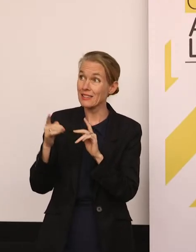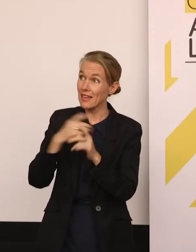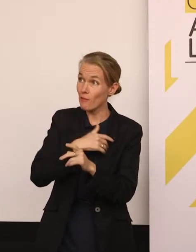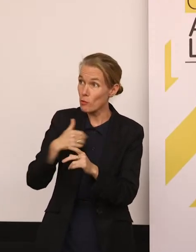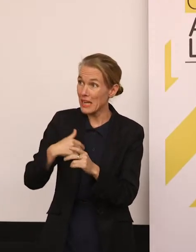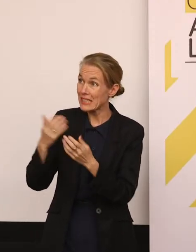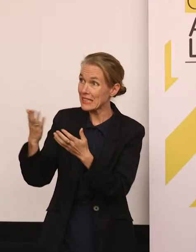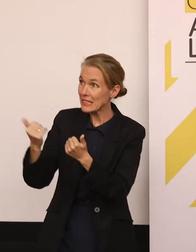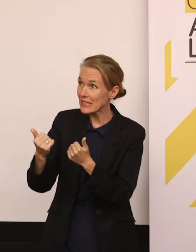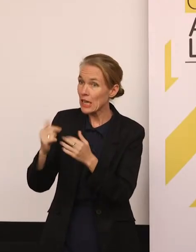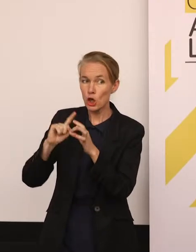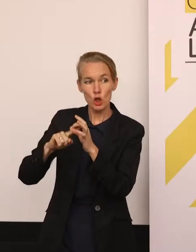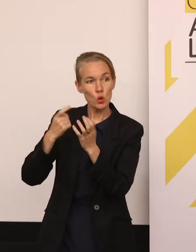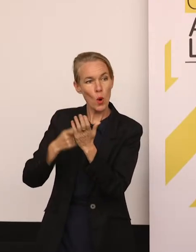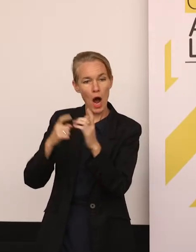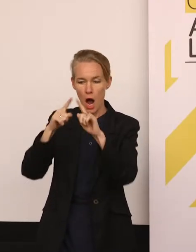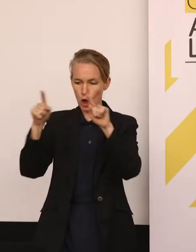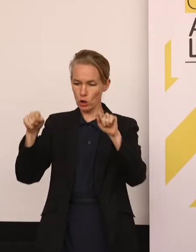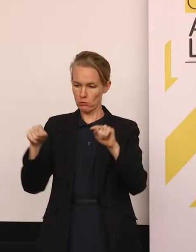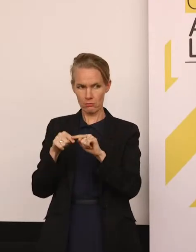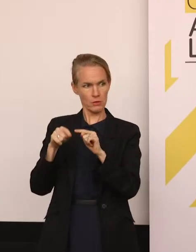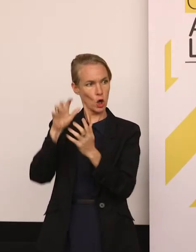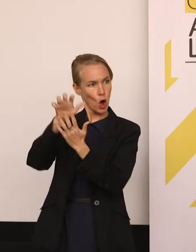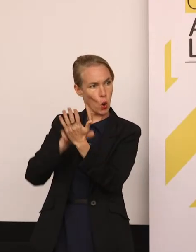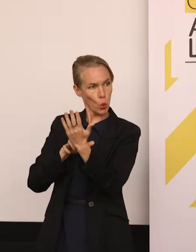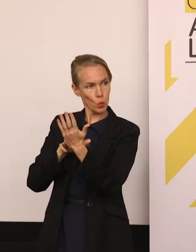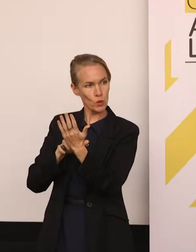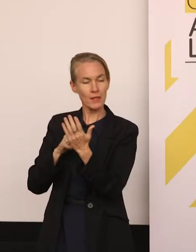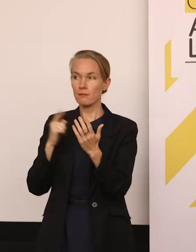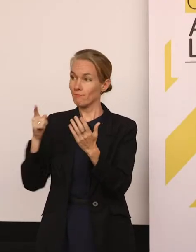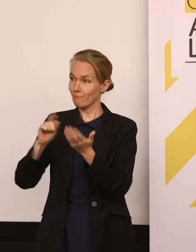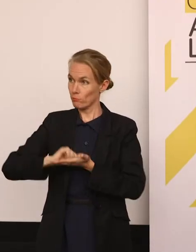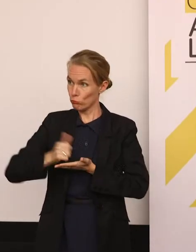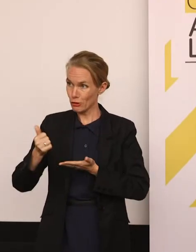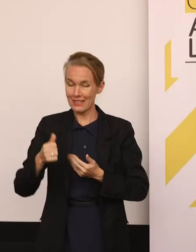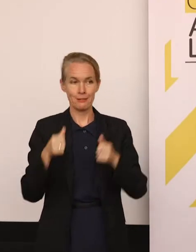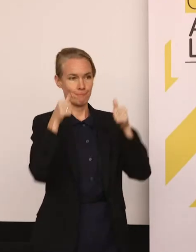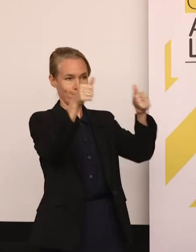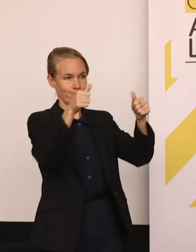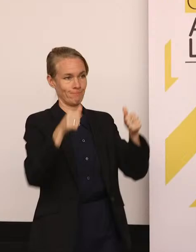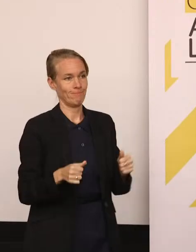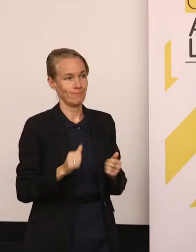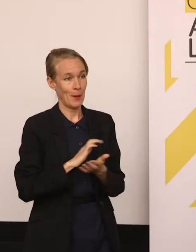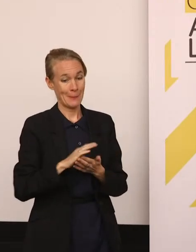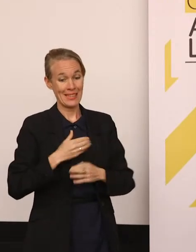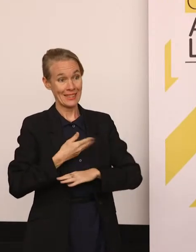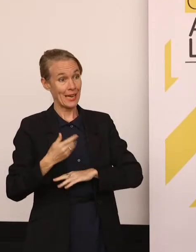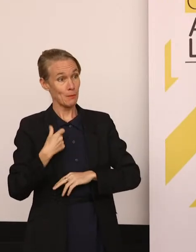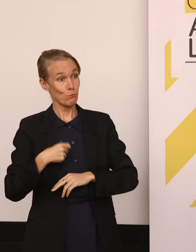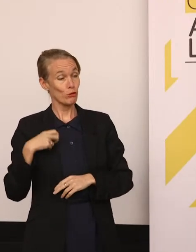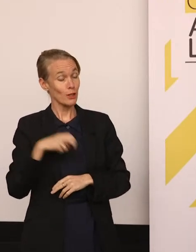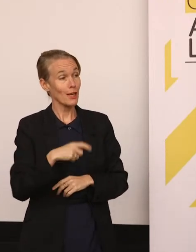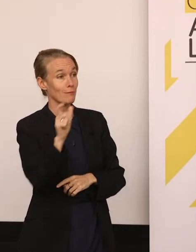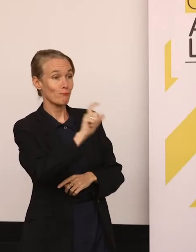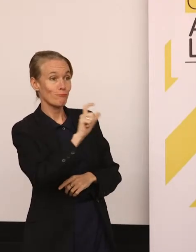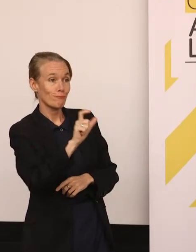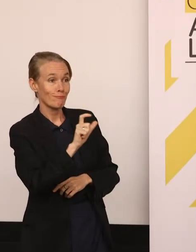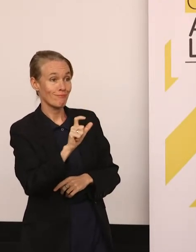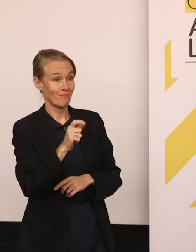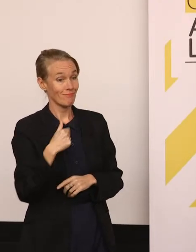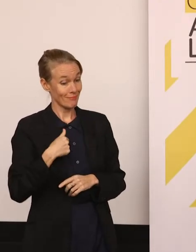QR code, and it just will allow people and encourage people to use the app. I'm finding it incredibly easy just to, wherever I go into somewhere, just to scan